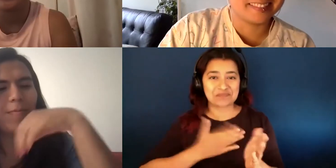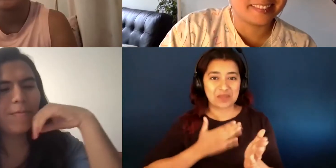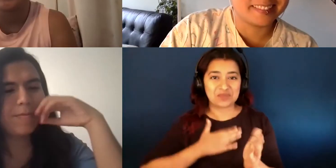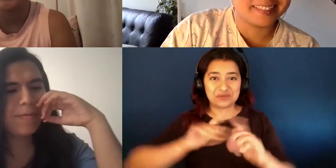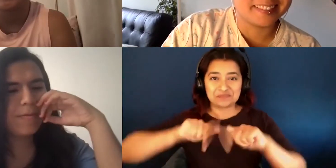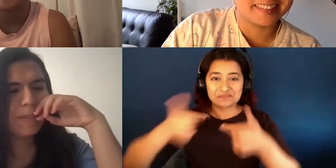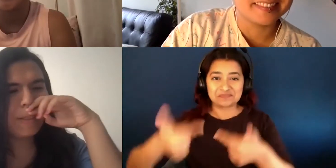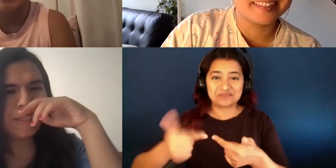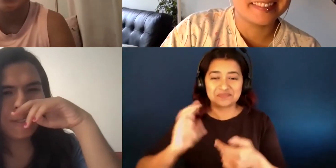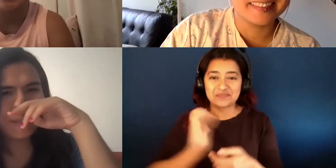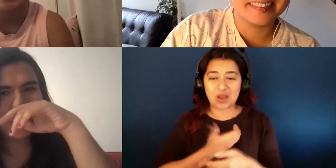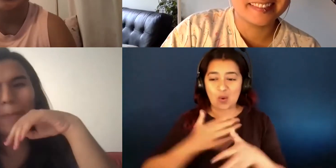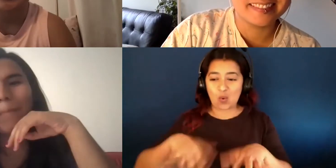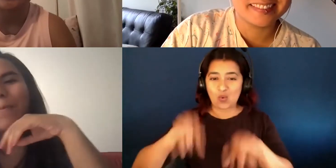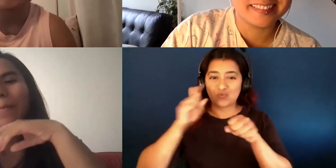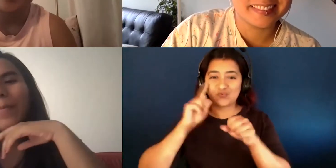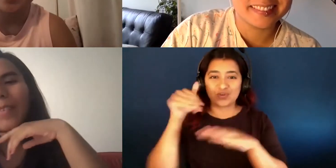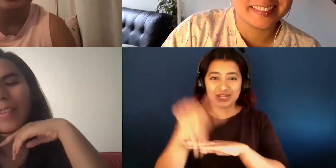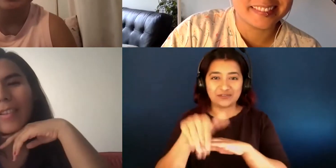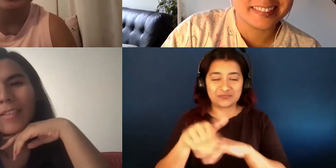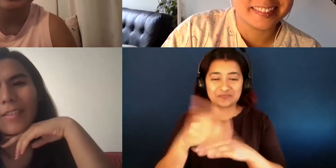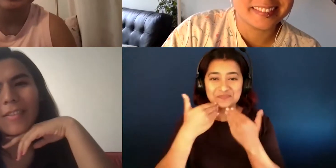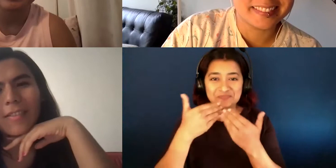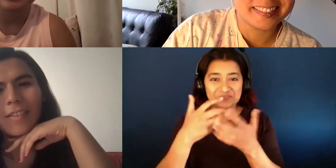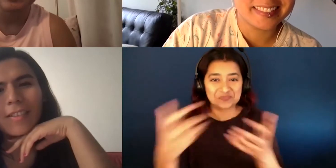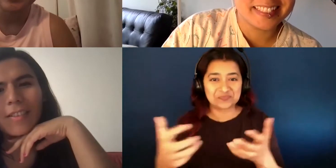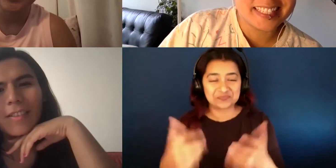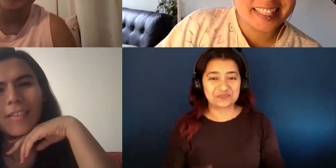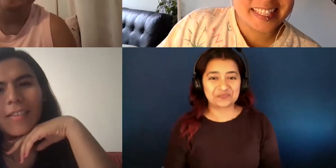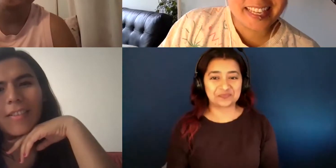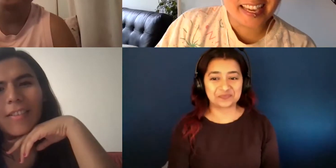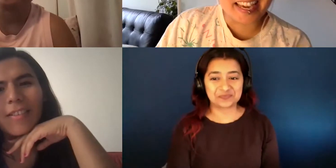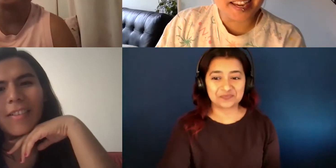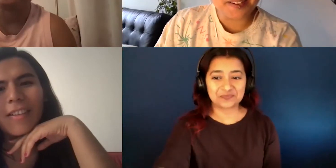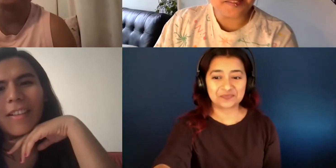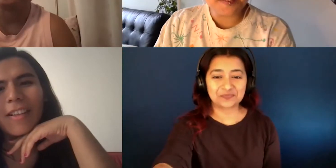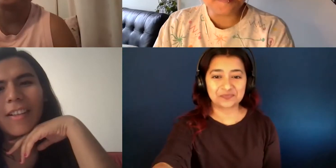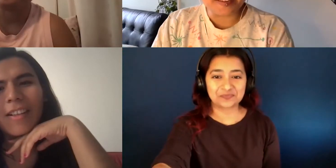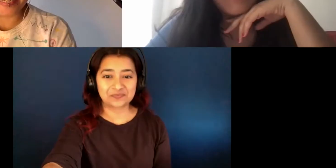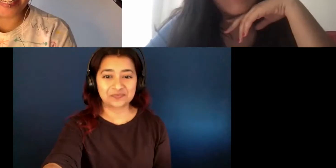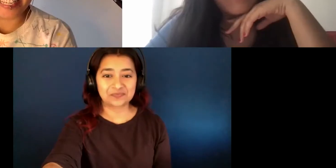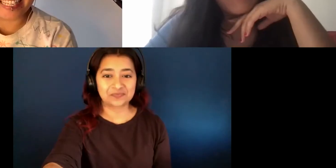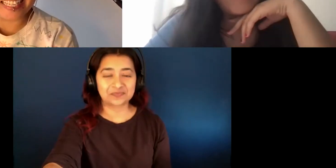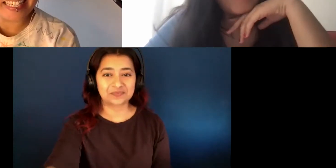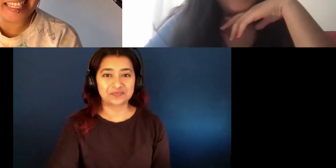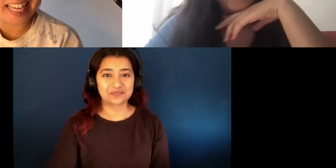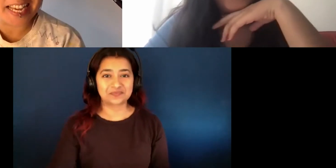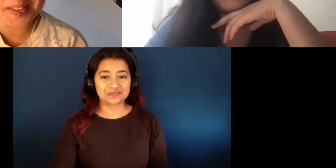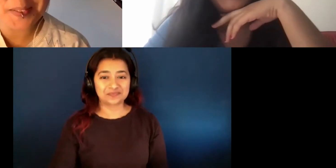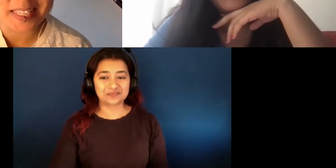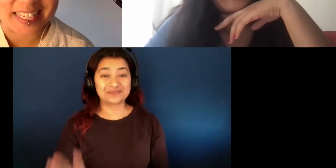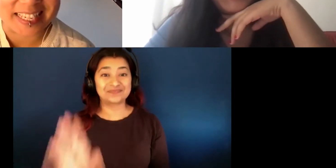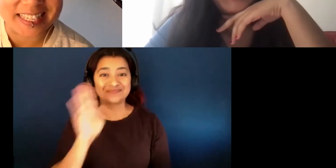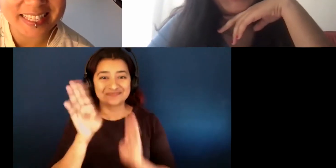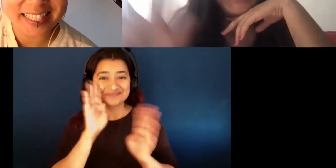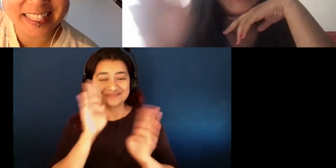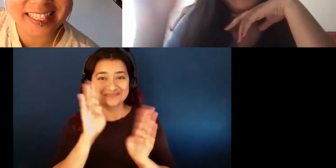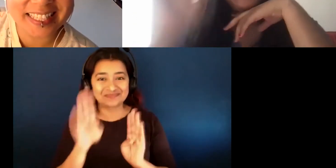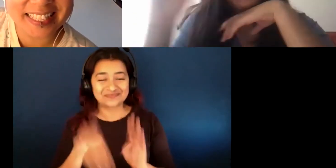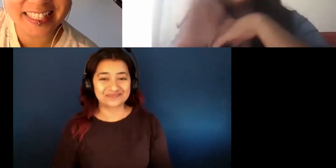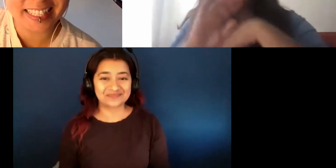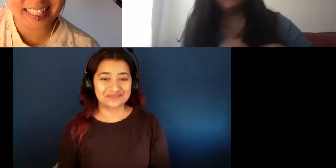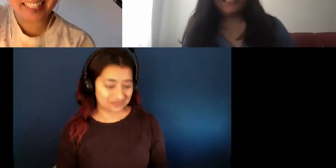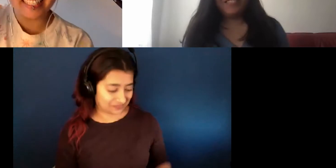wonderful host for this evening. Thank you so much. Hey everybody, thank you